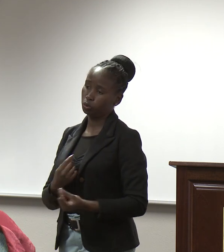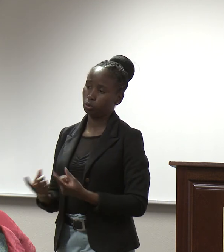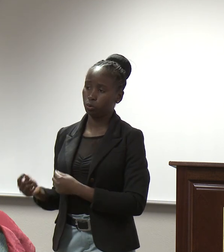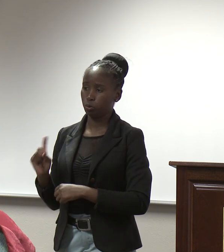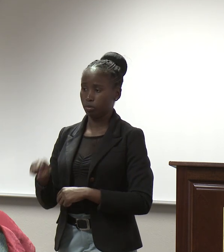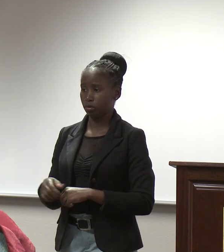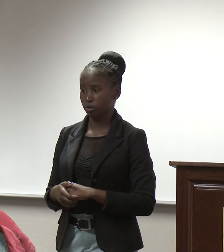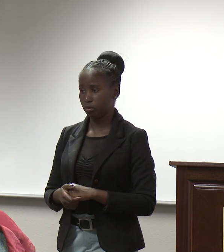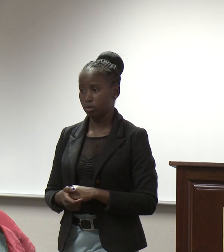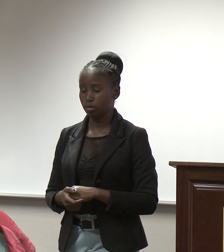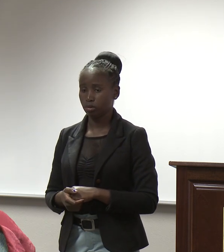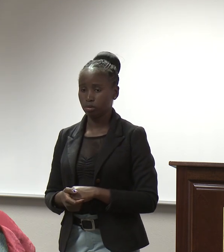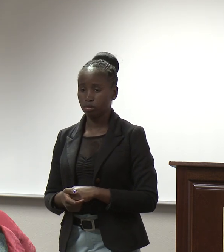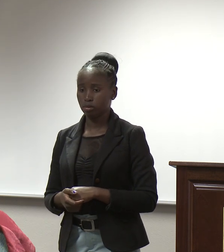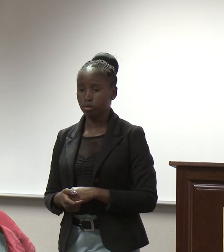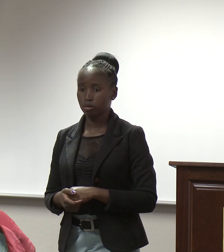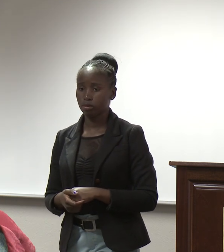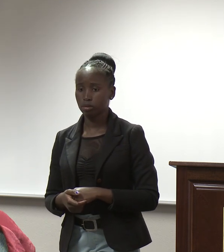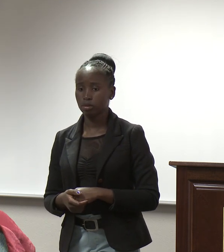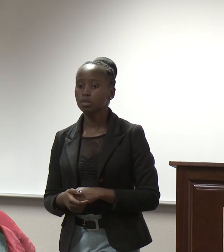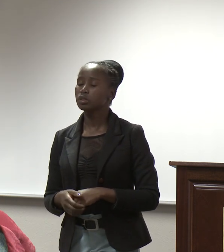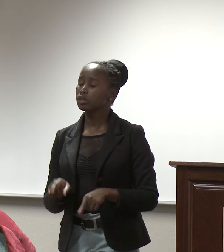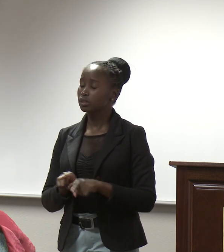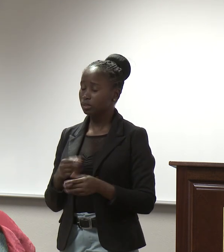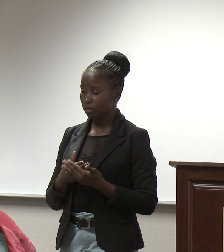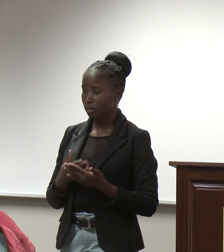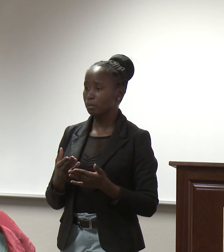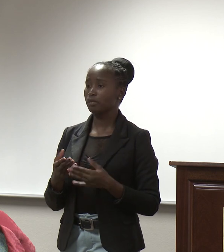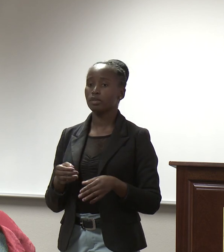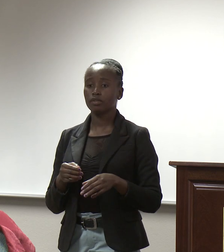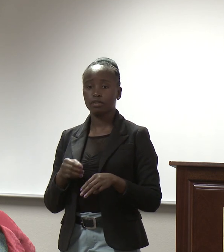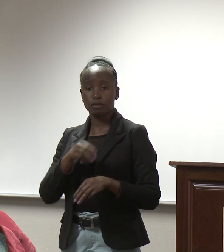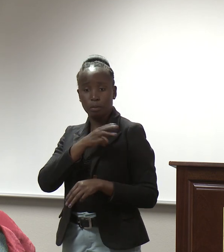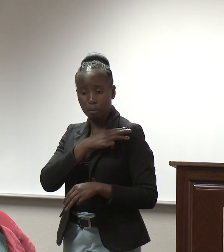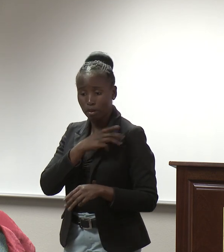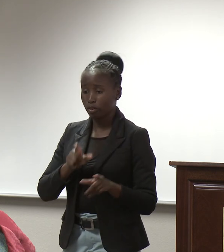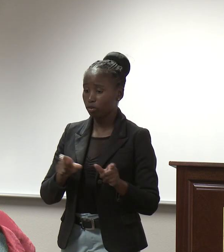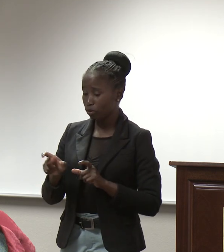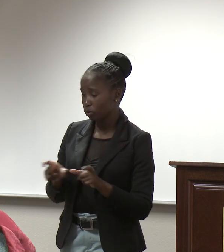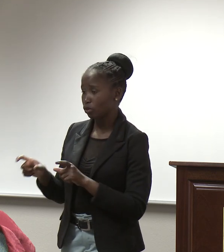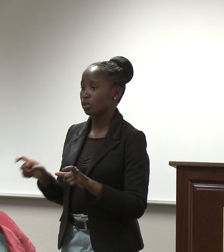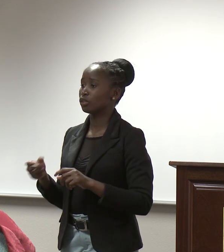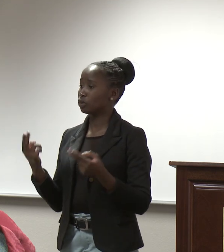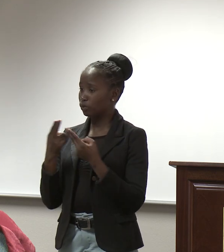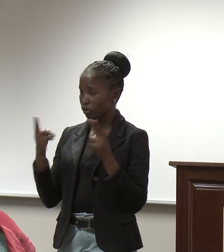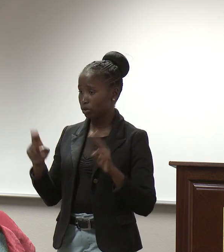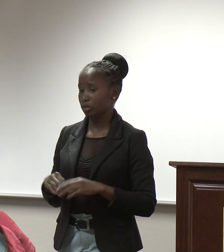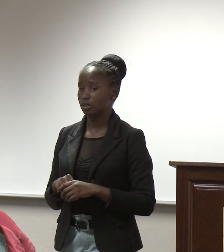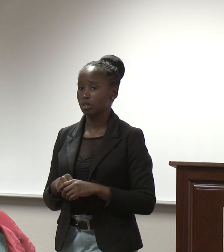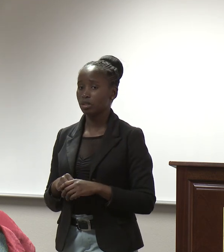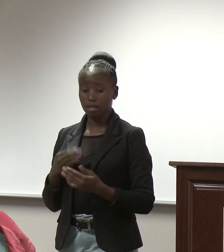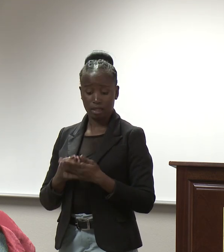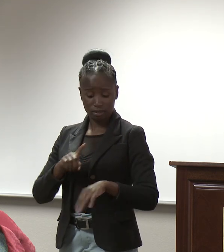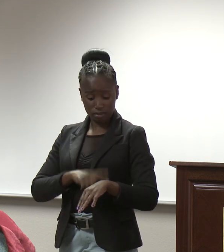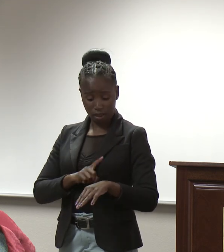And in fact, we have managed at our universities, in our world at large, to try to transform time into